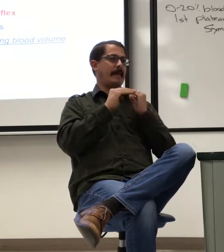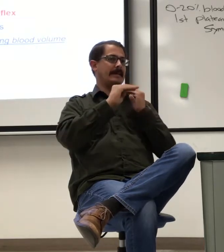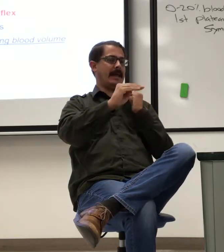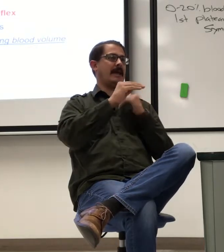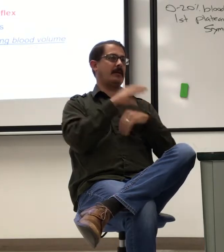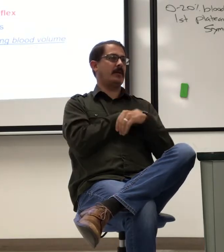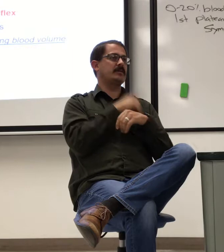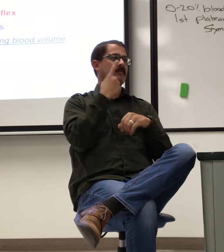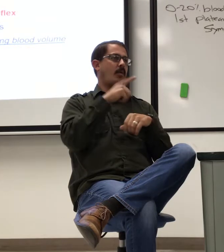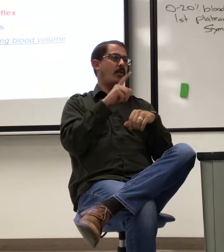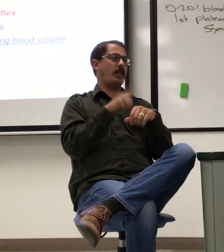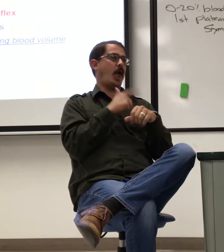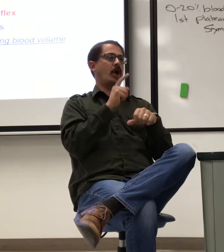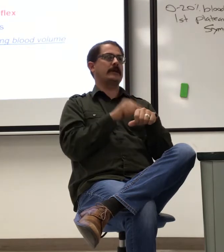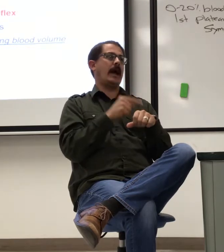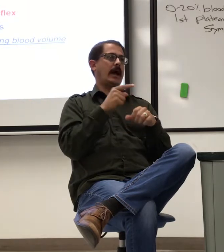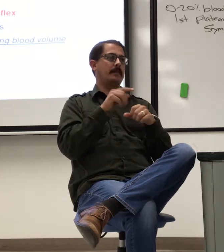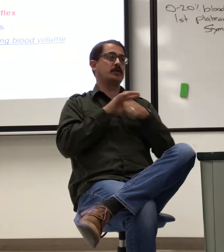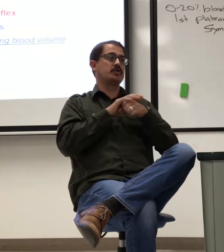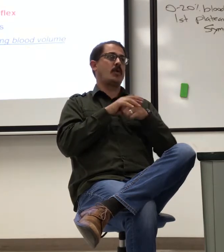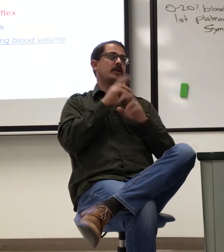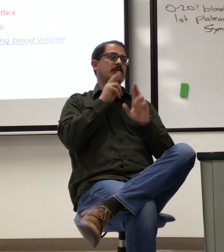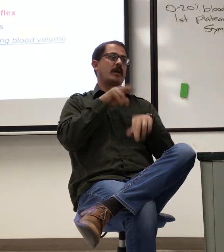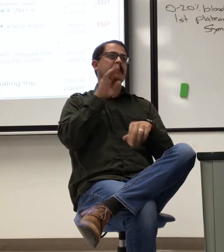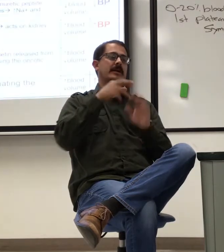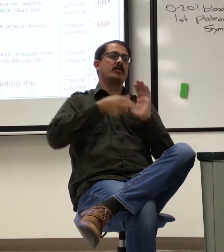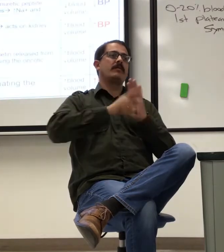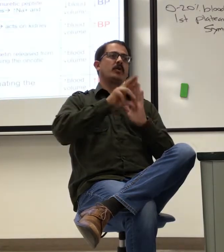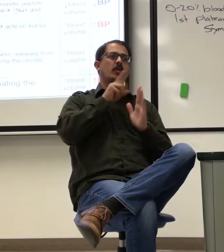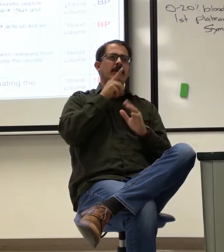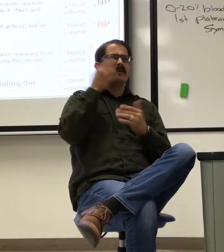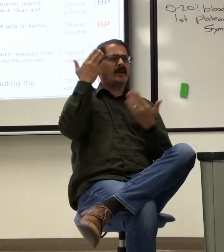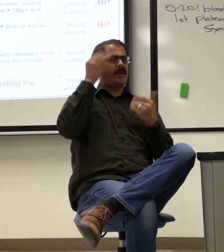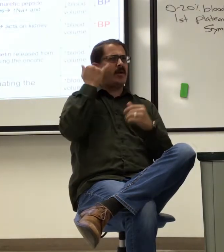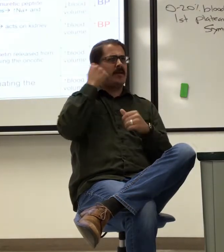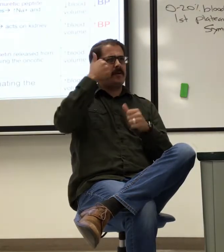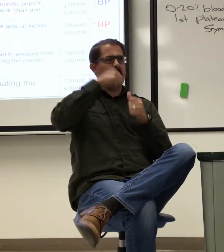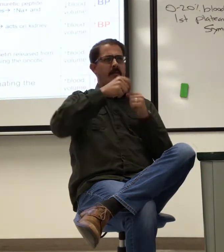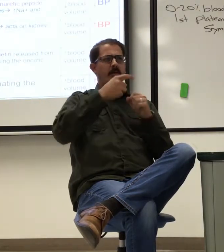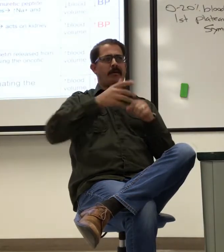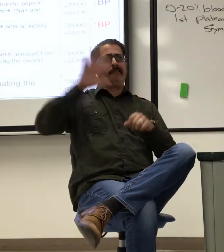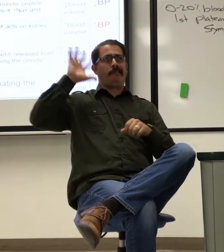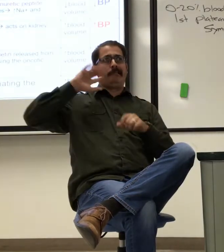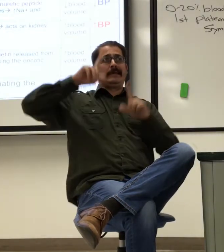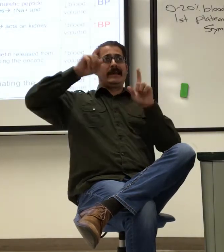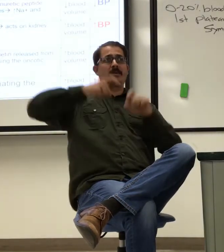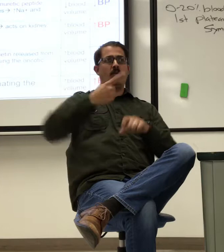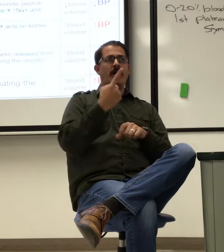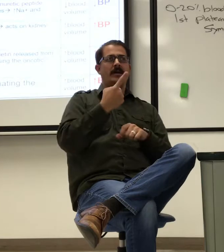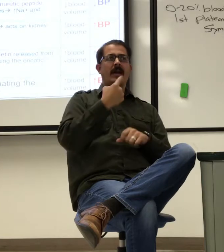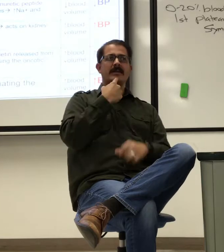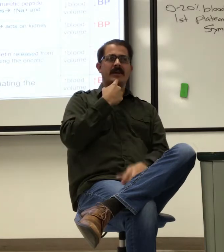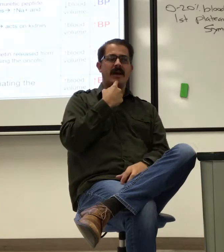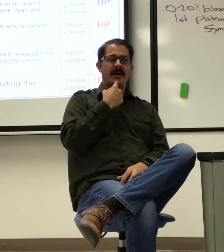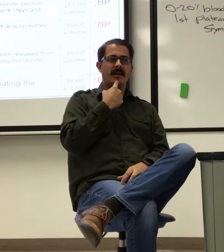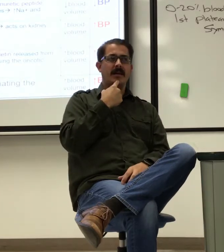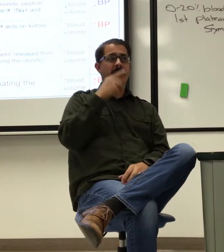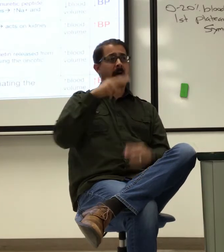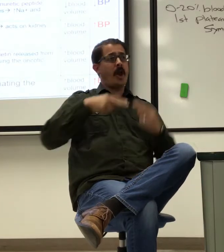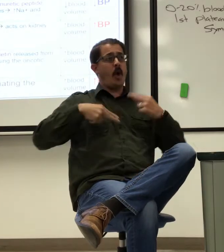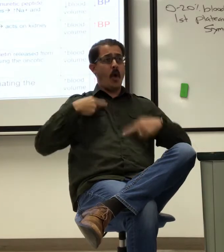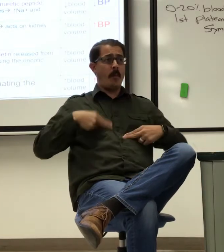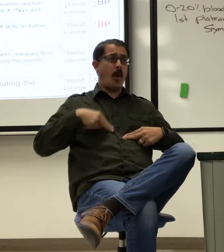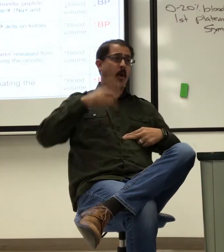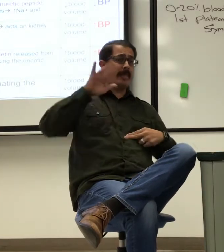a long-term stress response. Now that's review actually. I don't know if you remember from test 1, I kept saying this hormone or